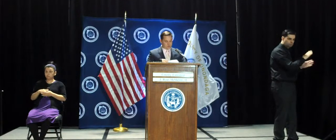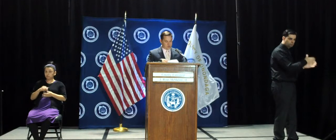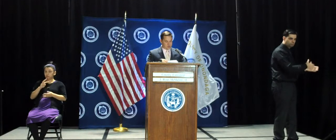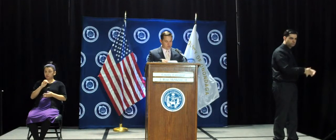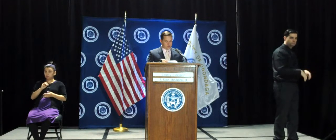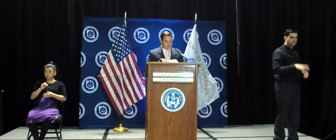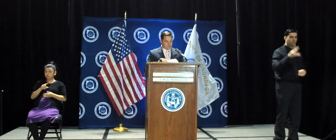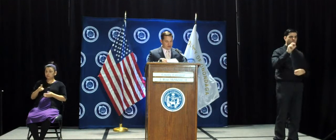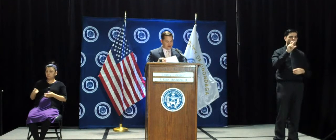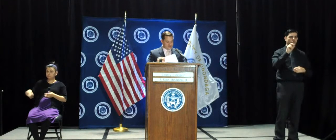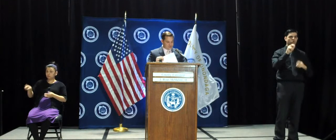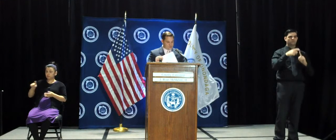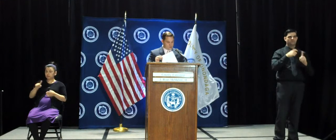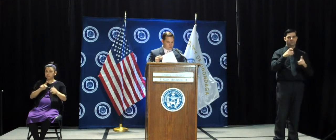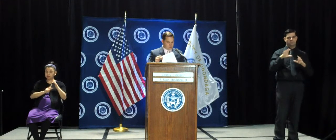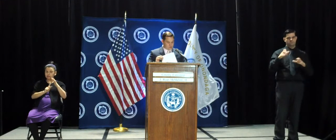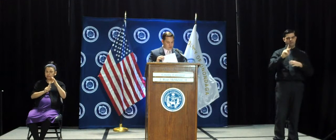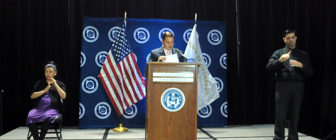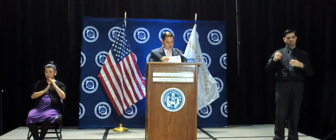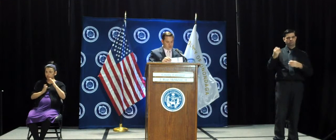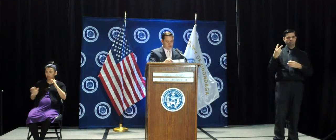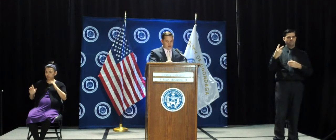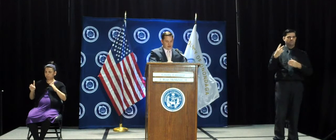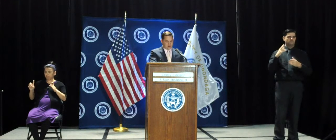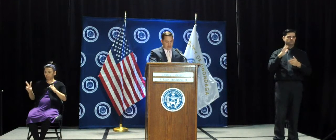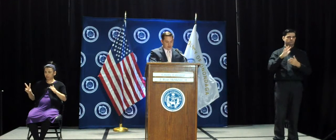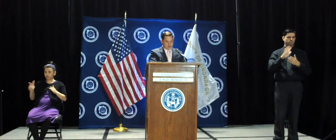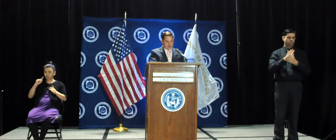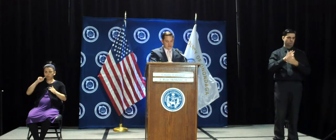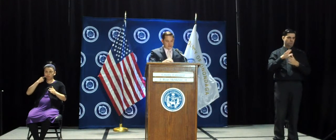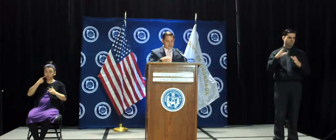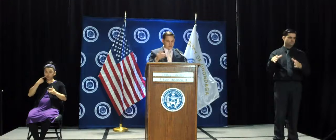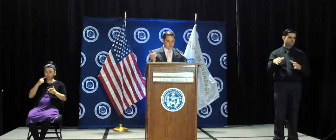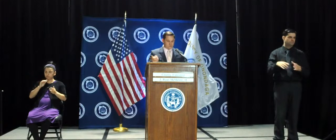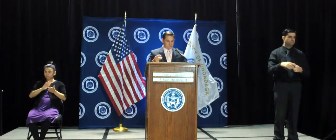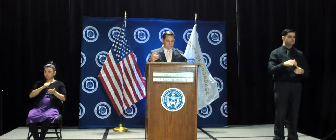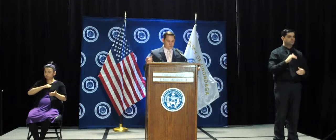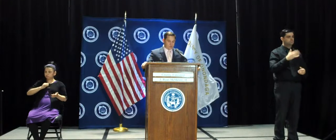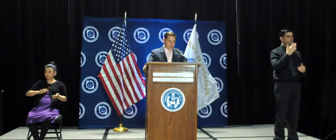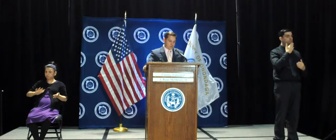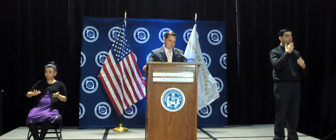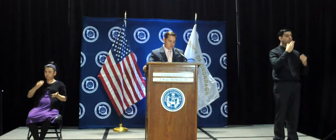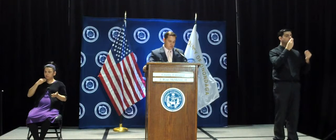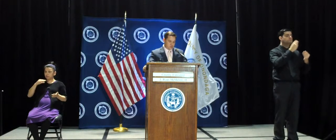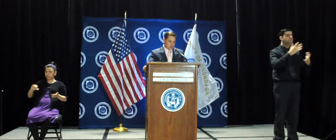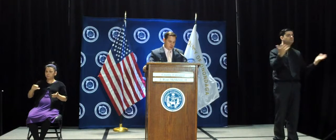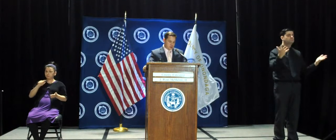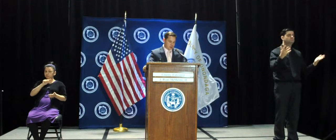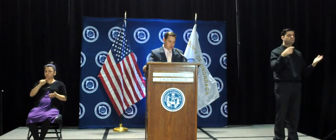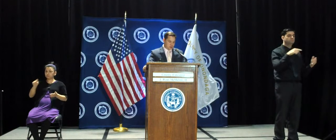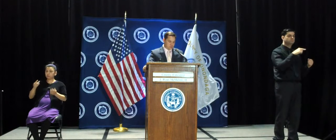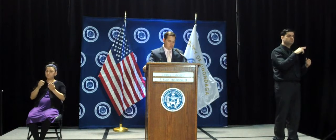So the positive news there, these higher ed cases,